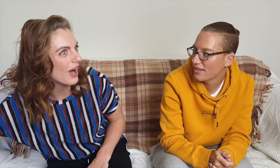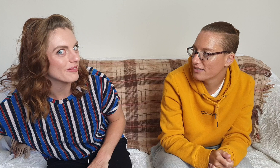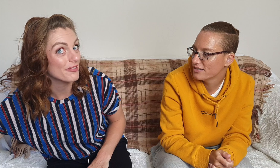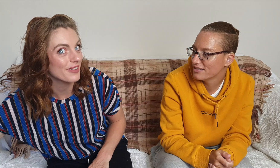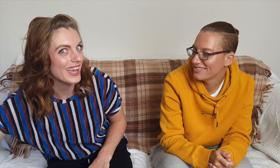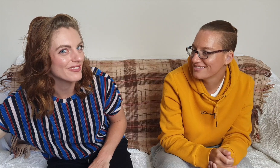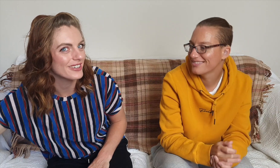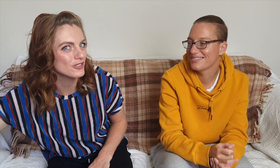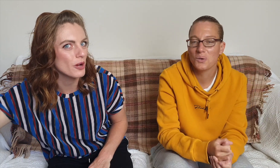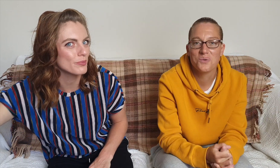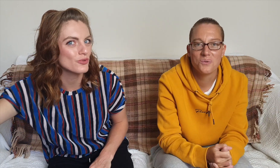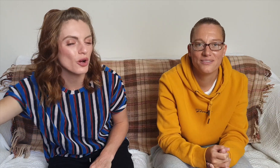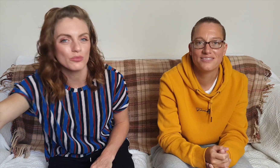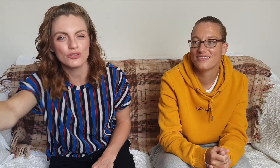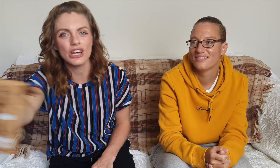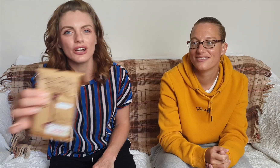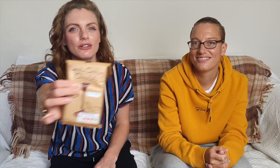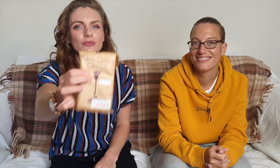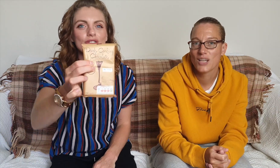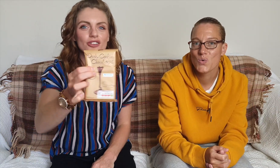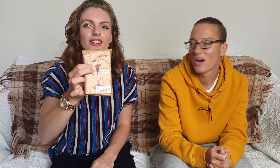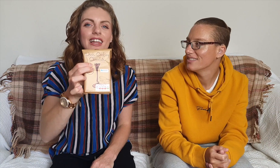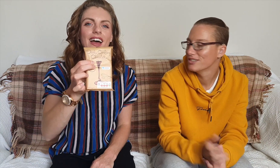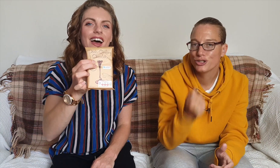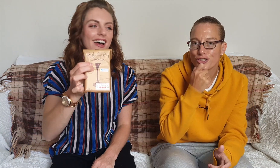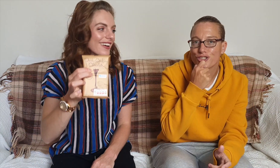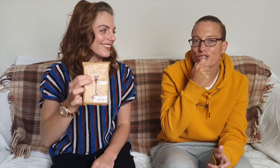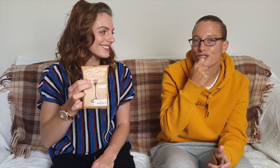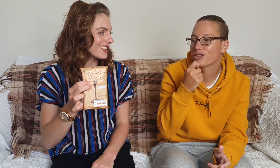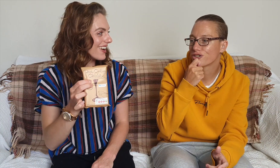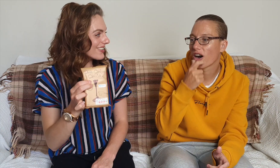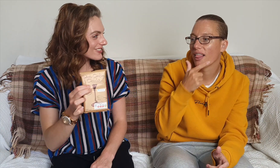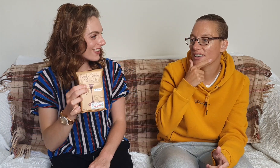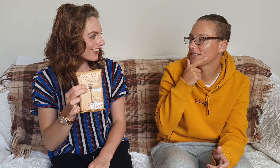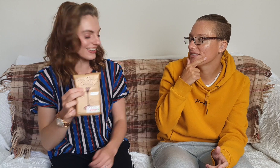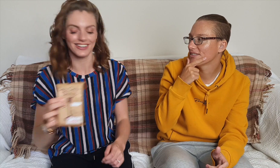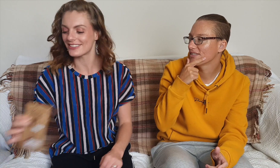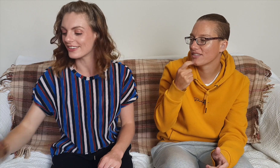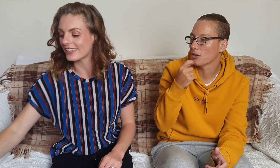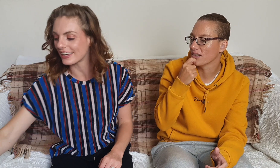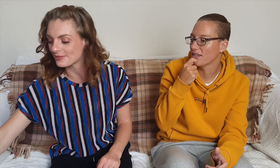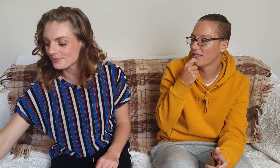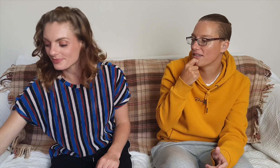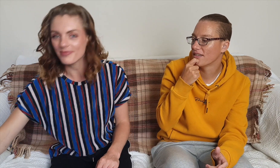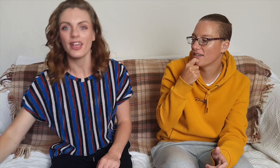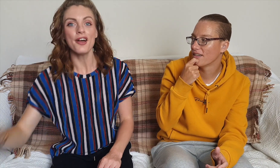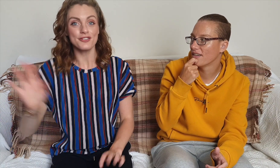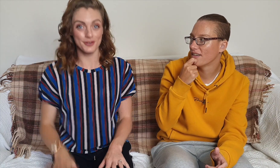our favourite, dum dum dum, chocolate. Chocolate. Okay. So we